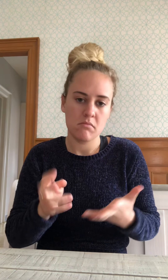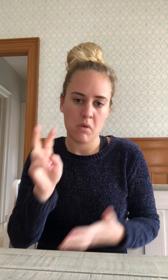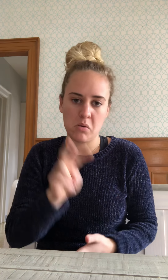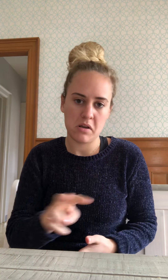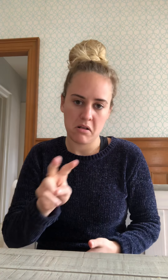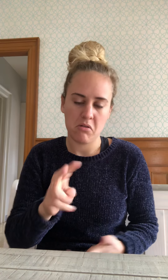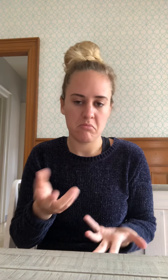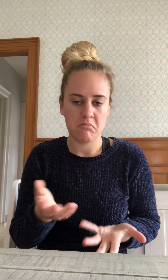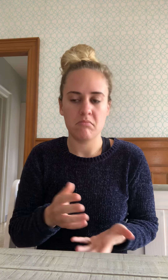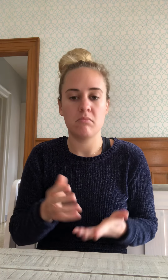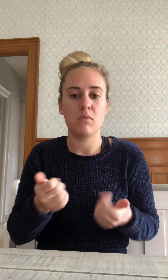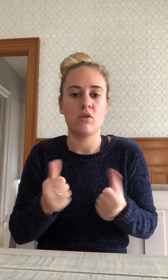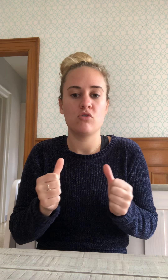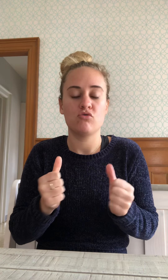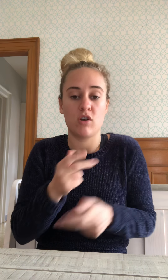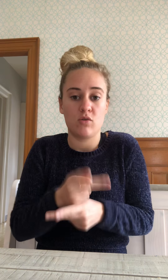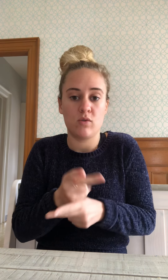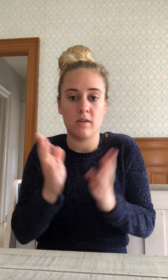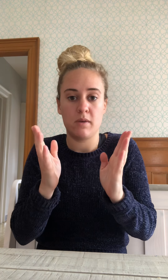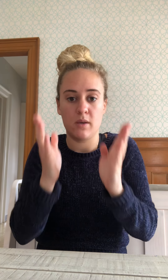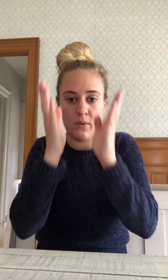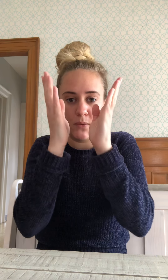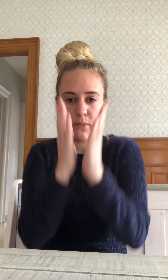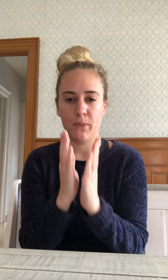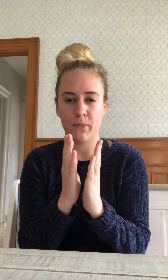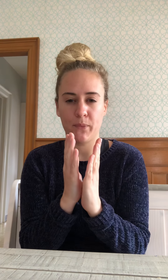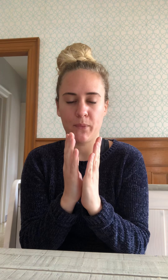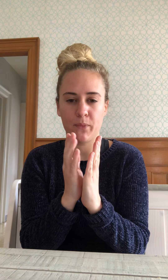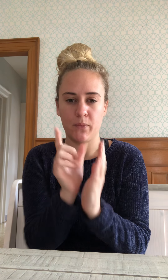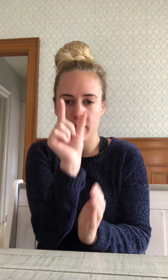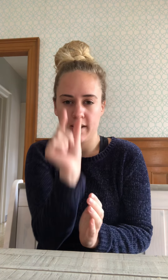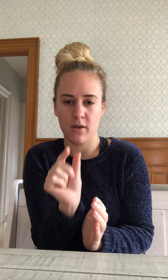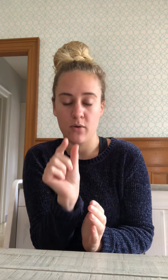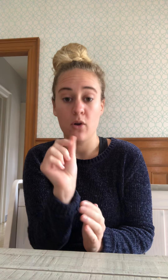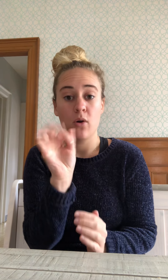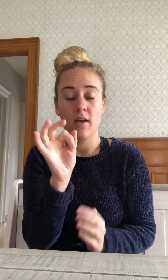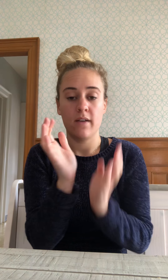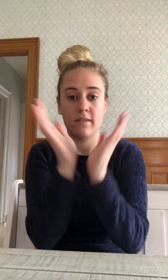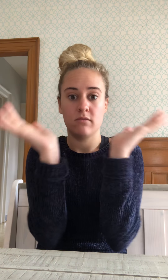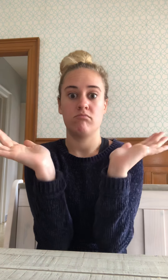as narrow as possible. If you make it too wide, you can have a loss of seal.